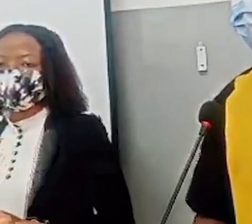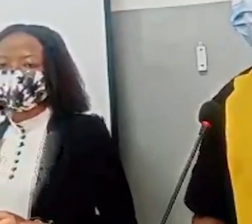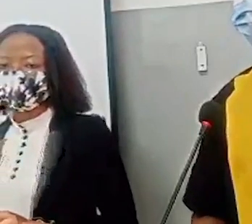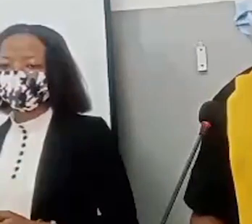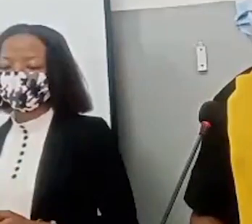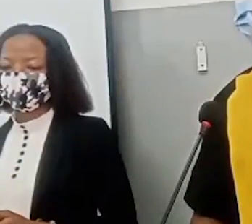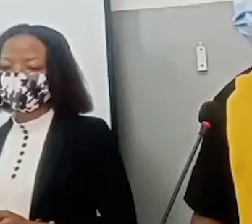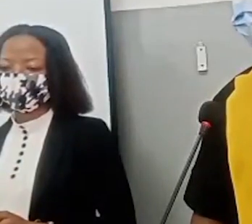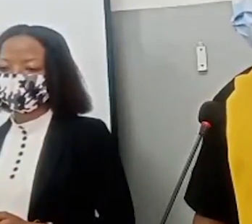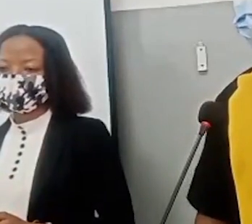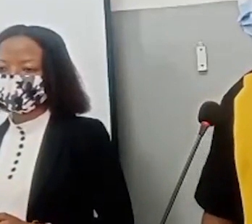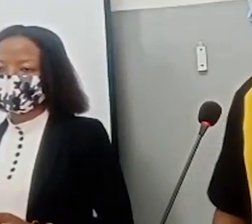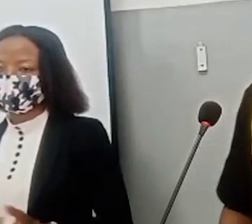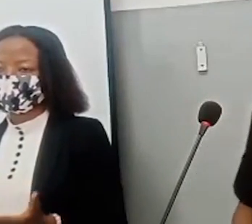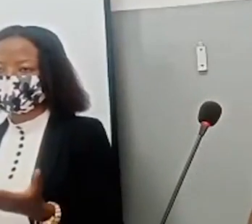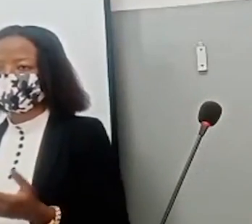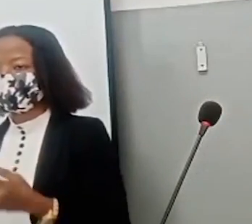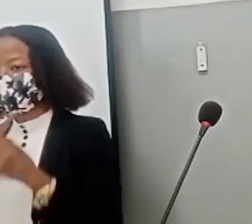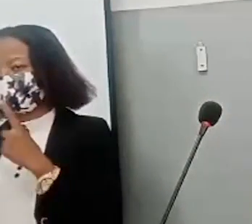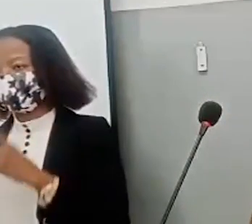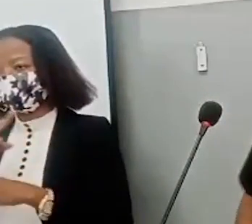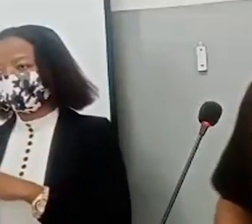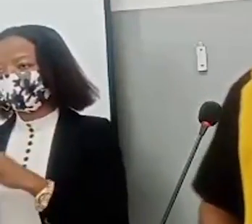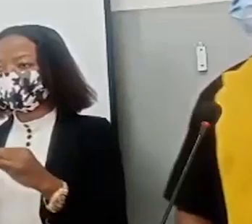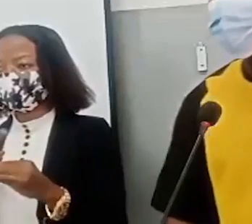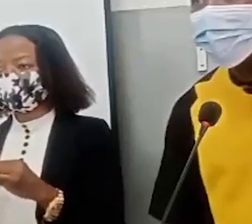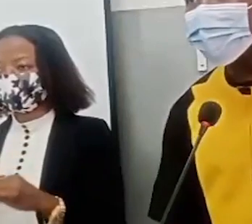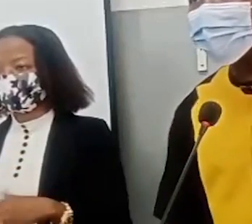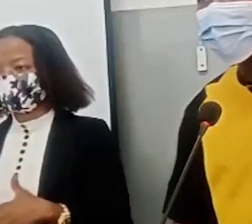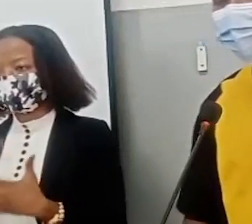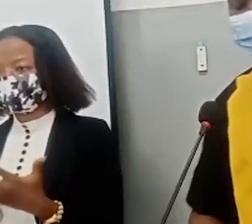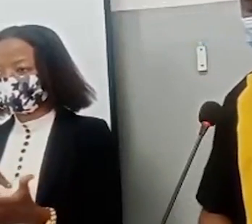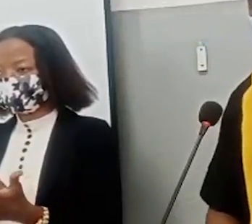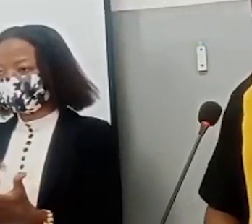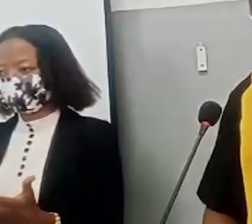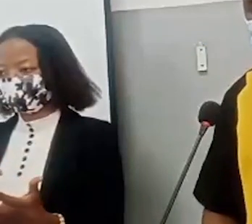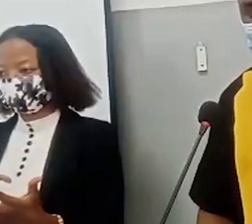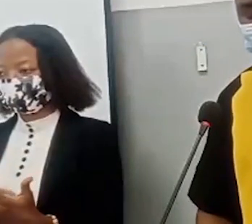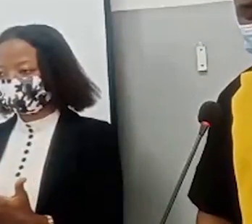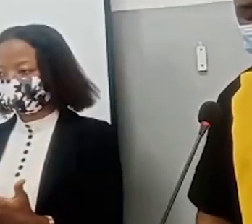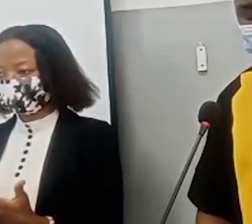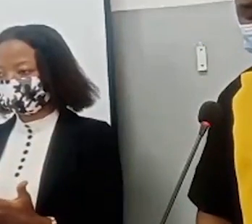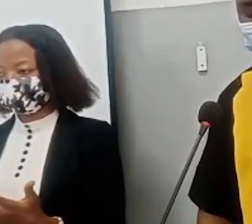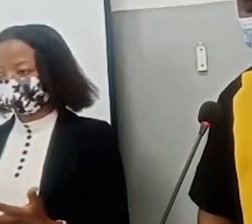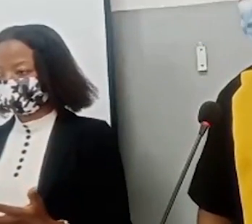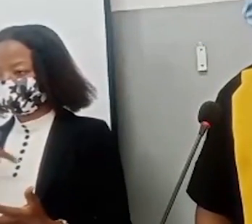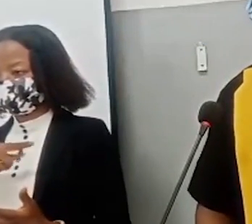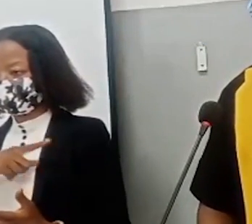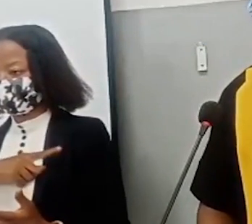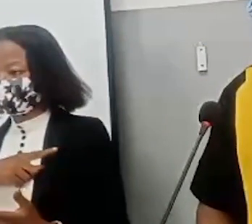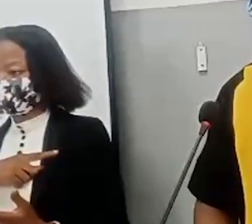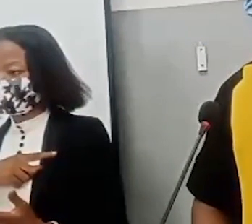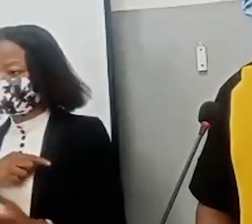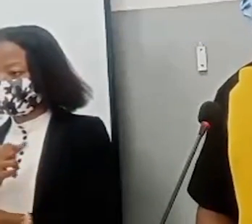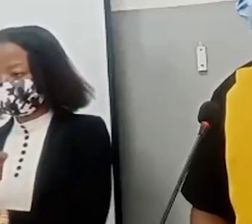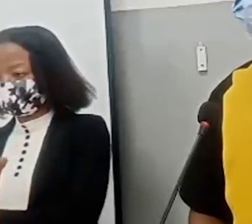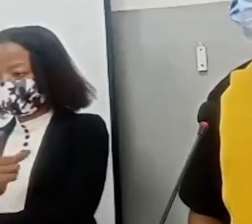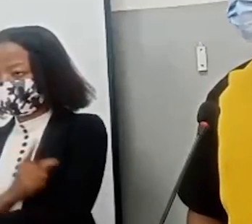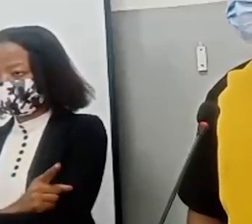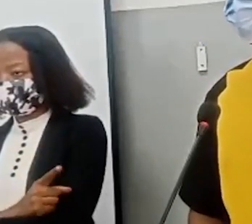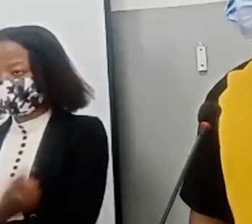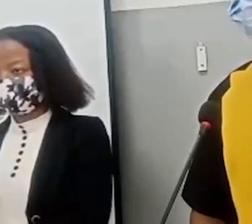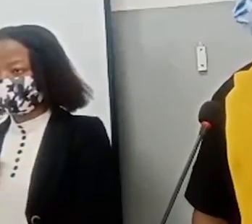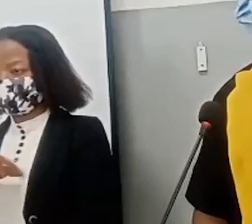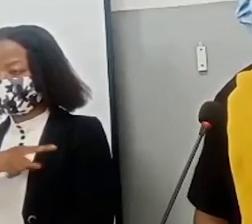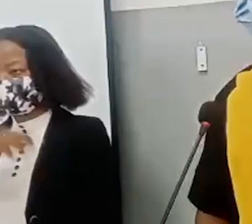And I would wish to quickly talk about what this should mean to us as Sierra Leoneans. So first, we are